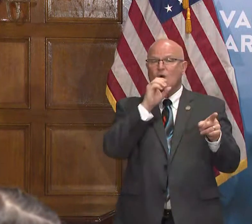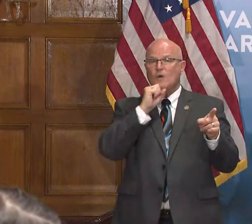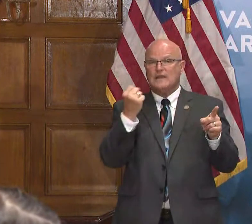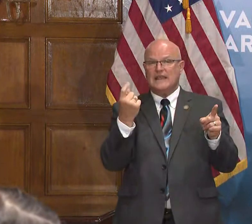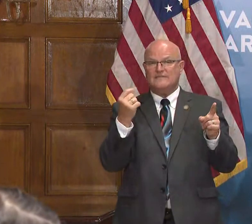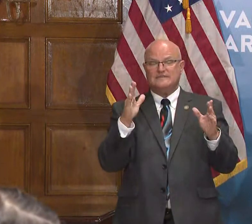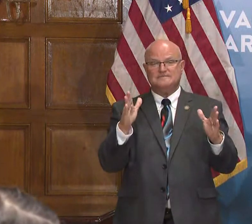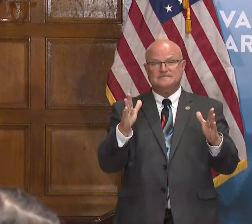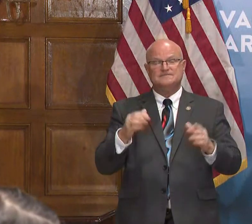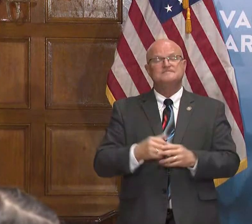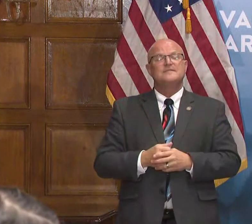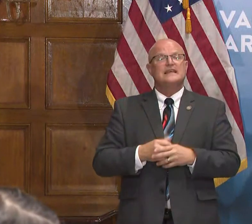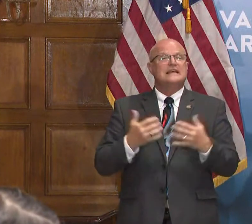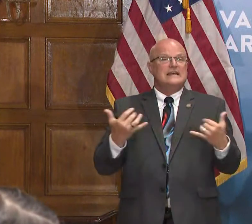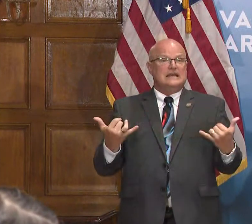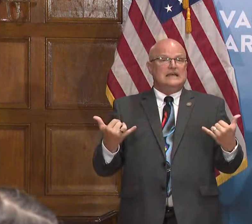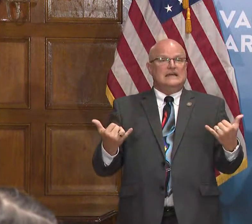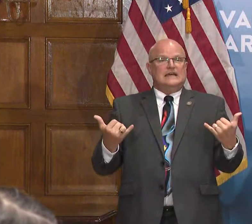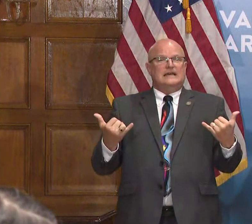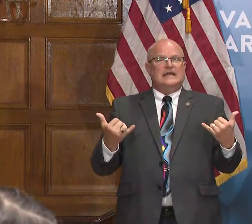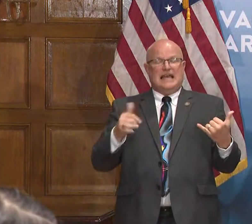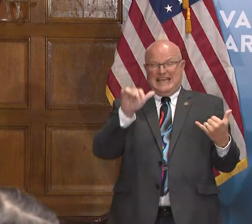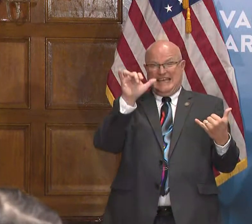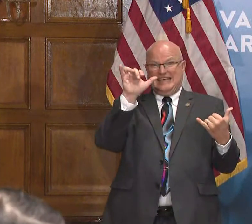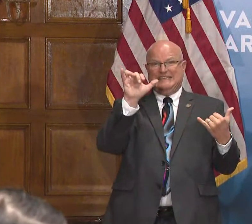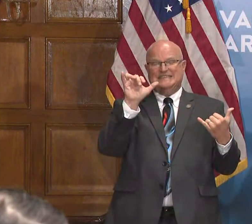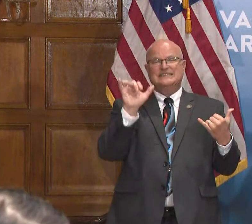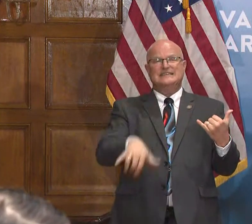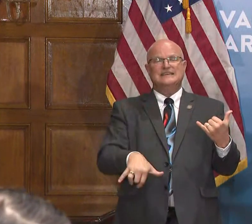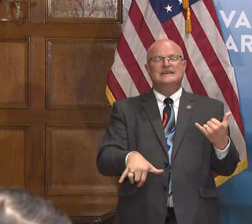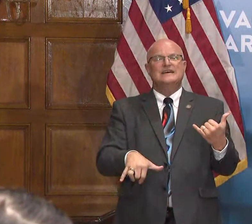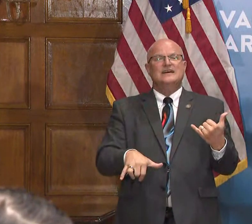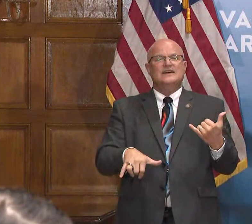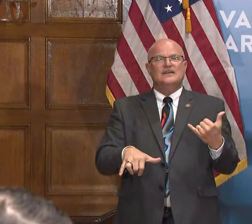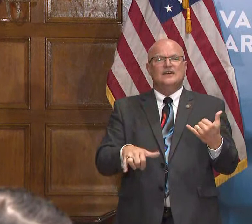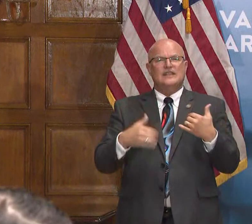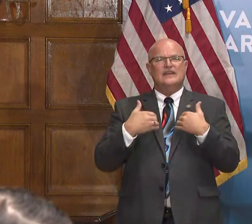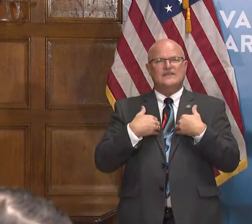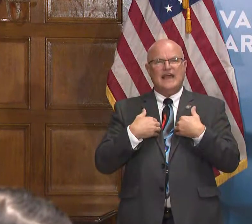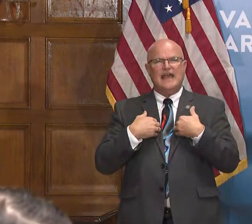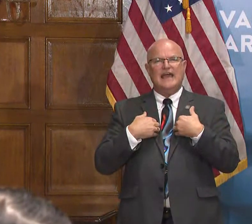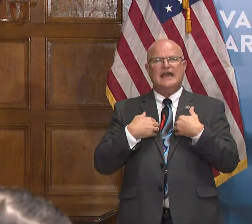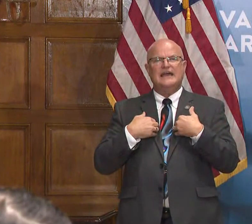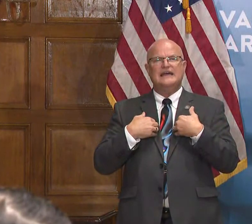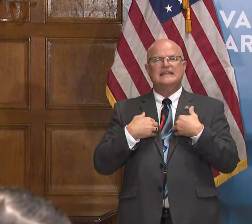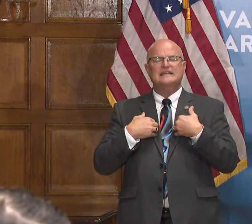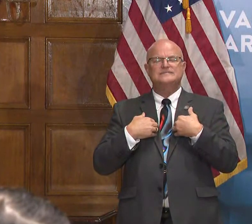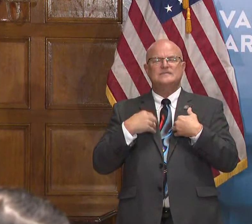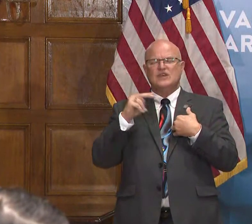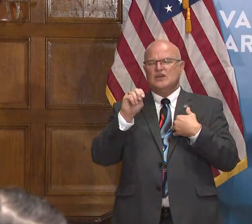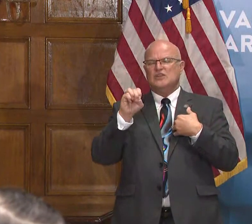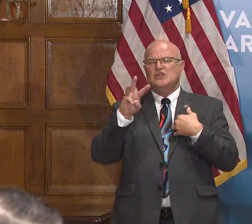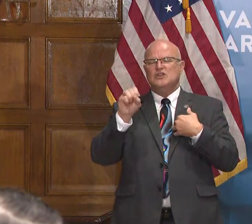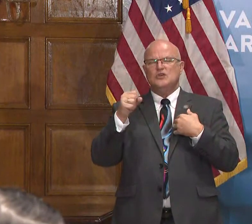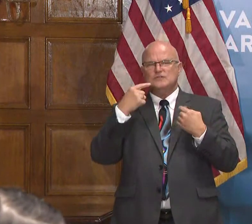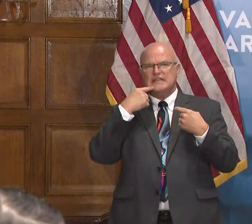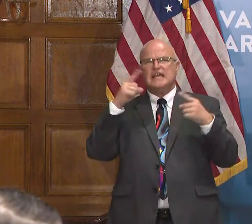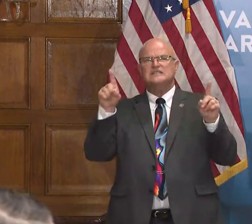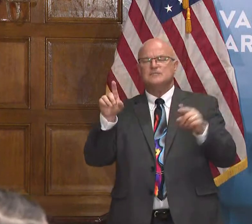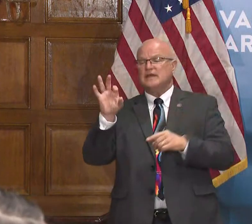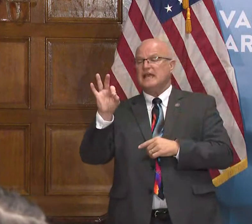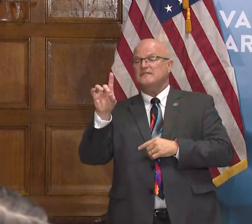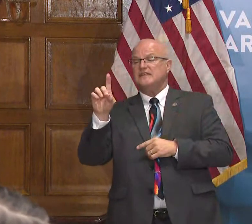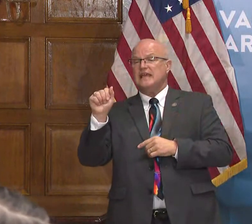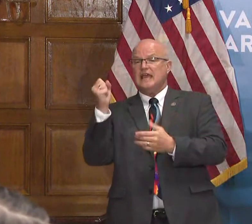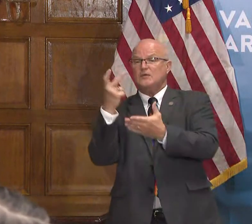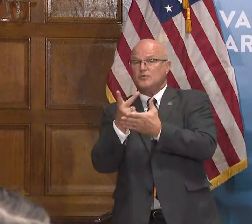through 11. Now, those, they've had periodic news announcements. The FDA approved